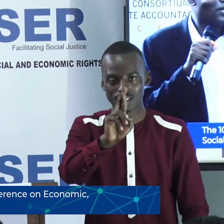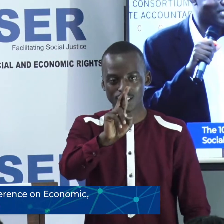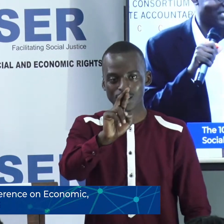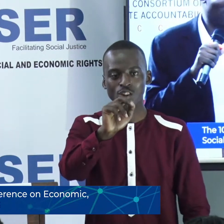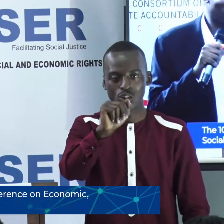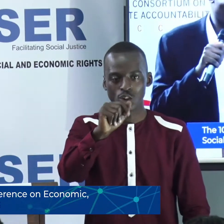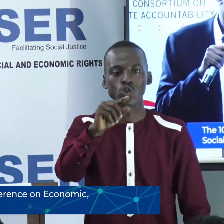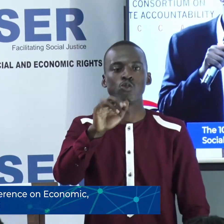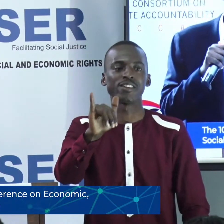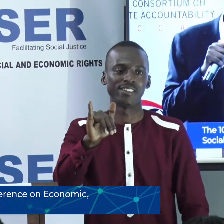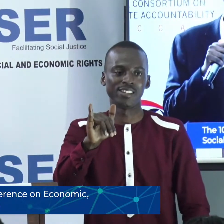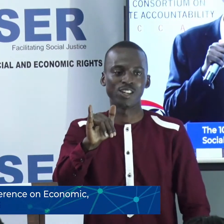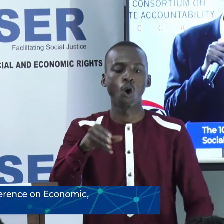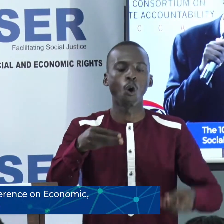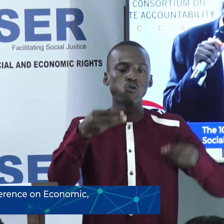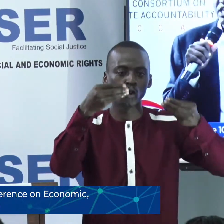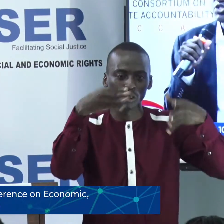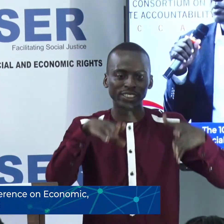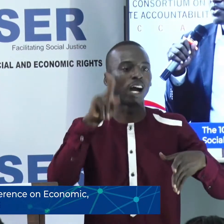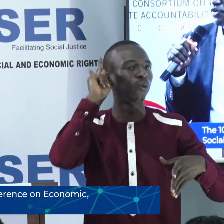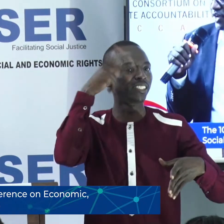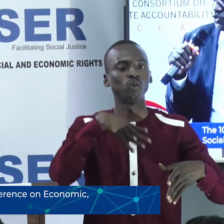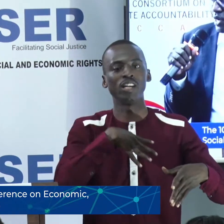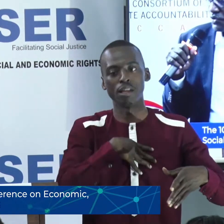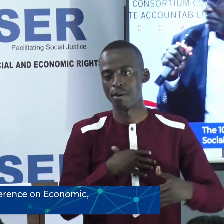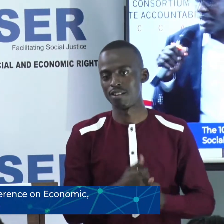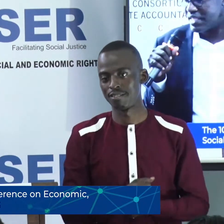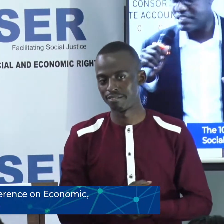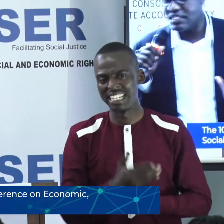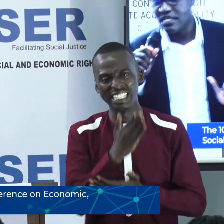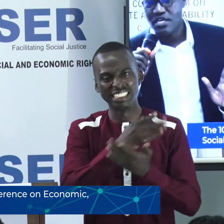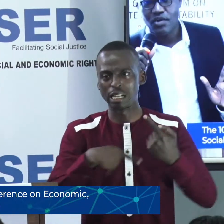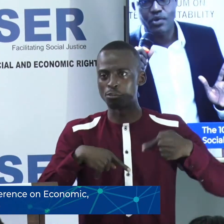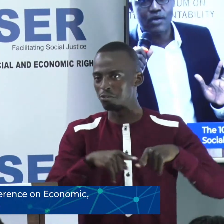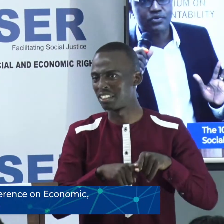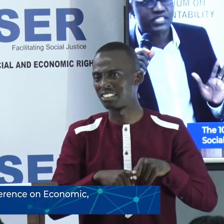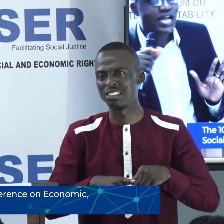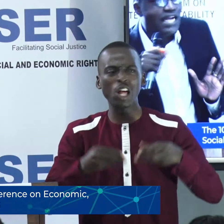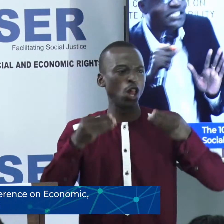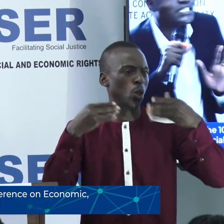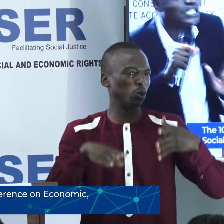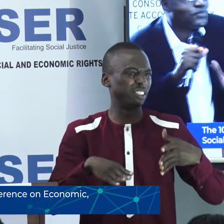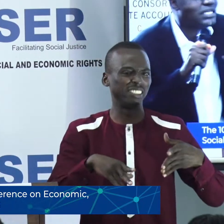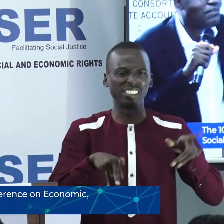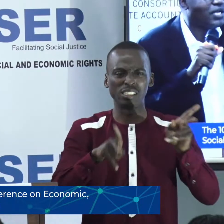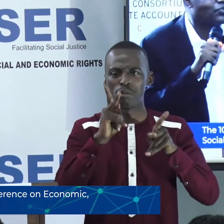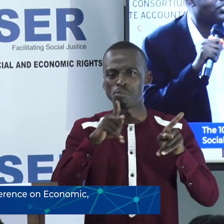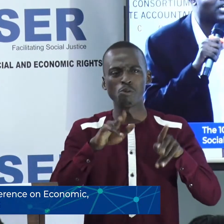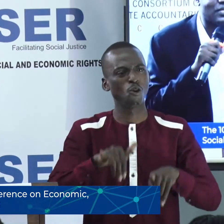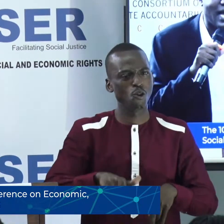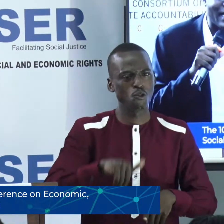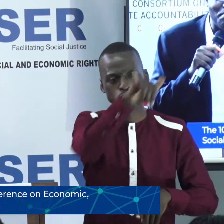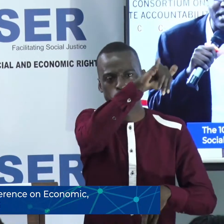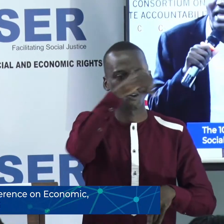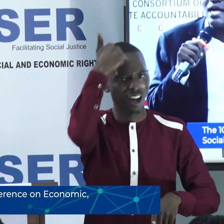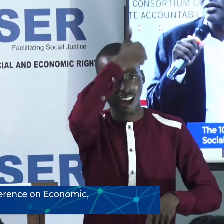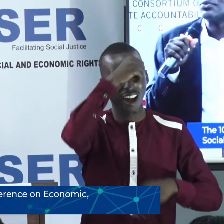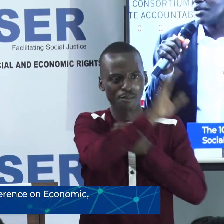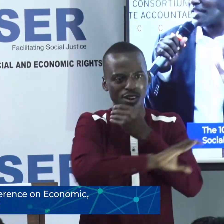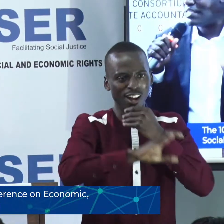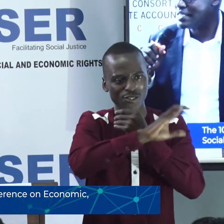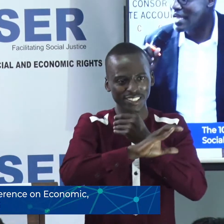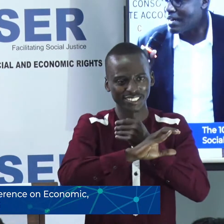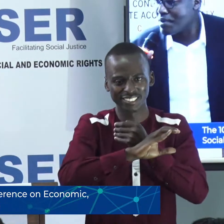our skilled labor? Initially, so many of us were not bothered. We were losing unskilled labor to Saudi Arabia,